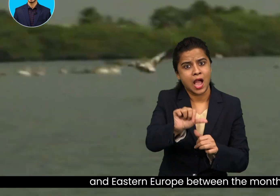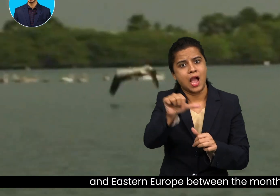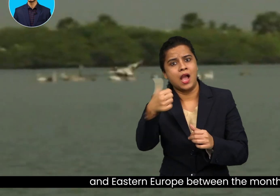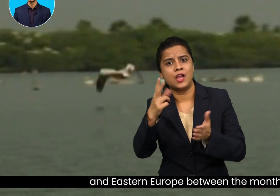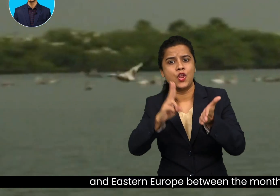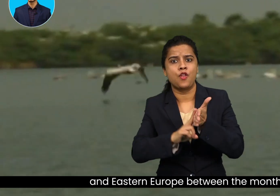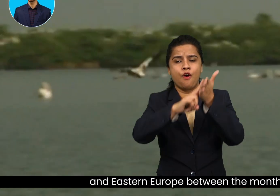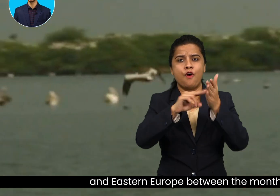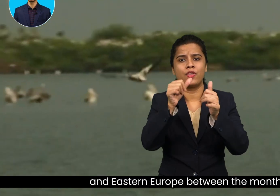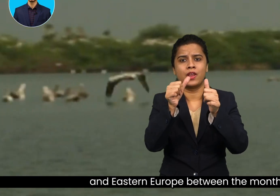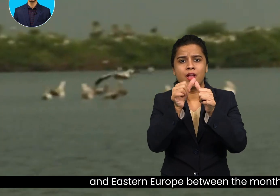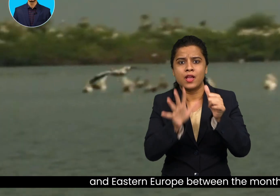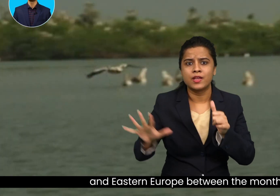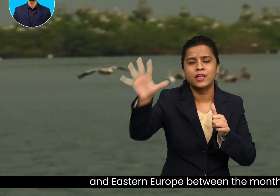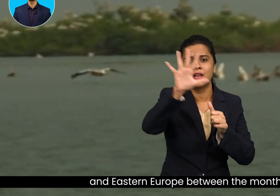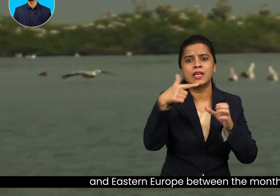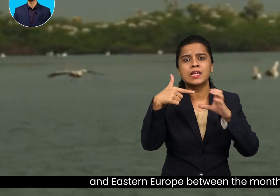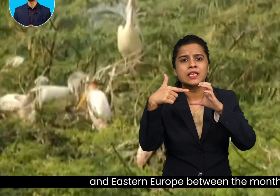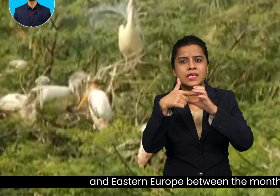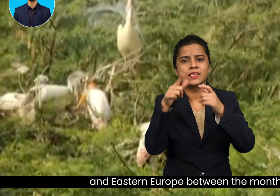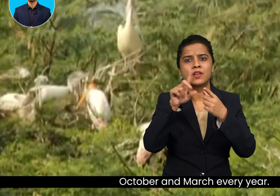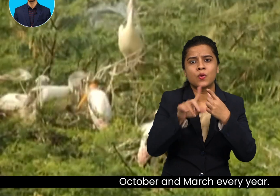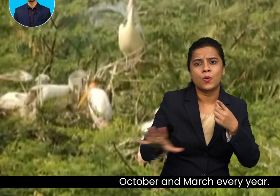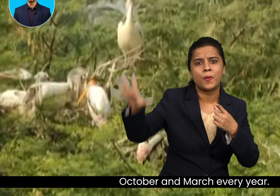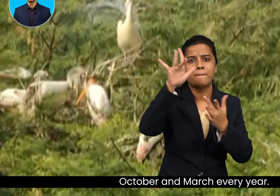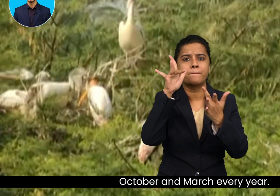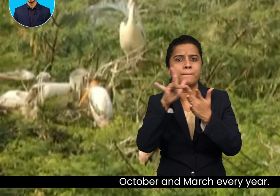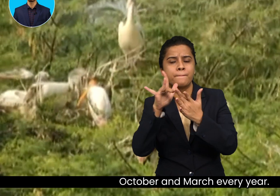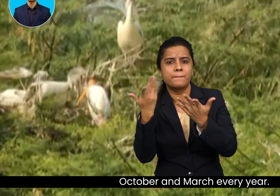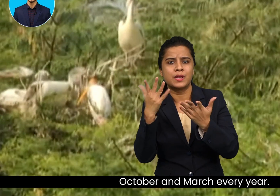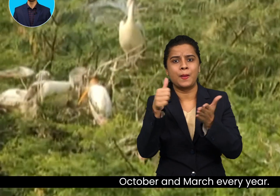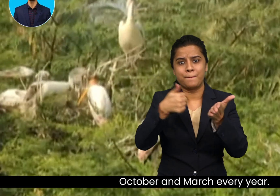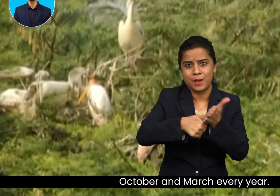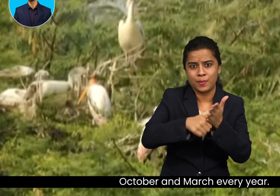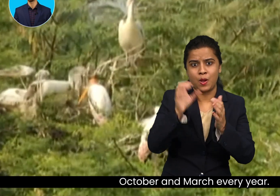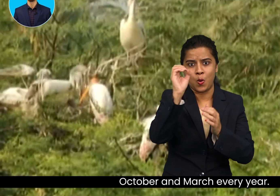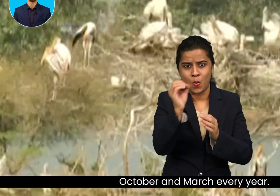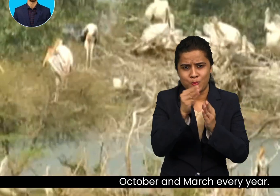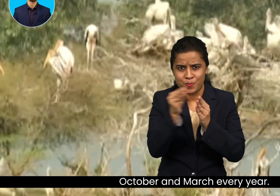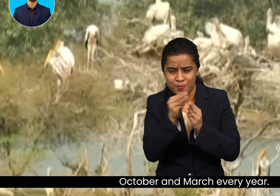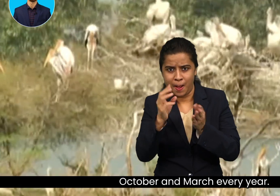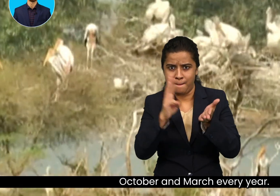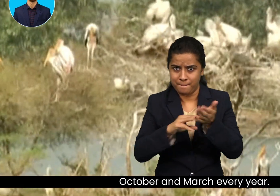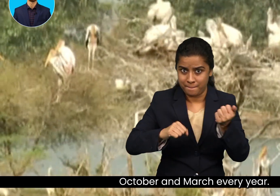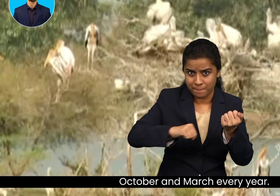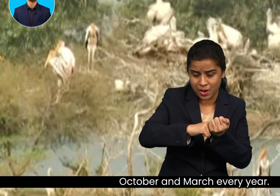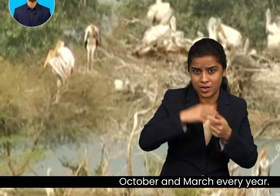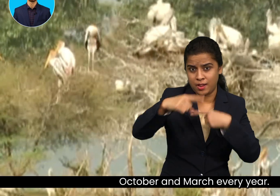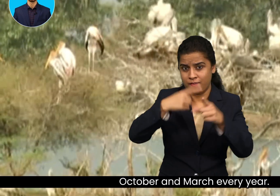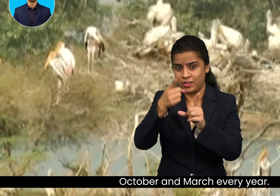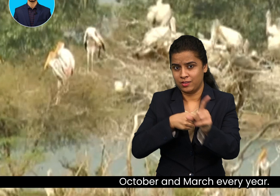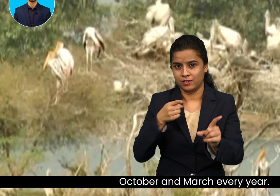and Eastern Europe between the months of October and March every year.